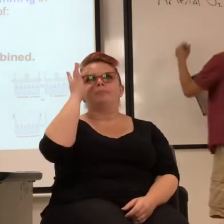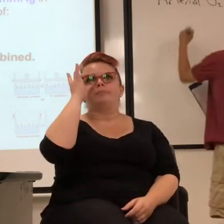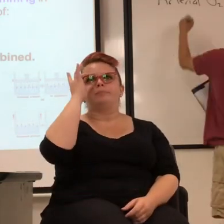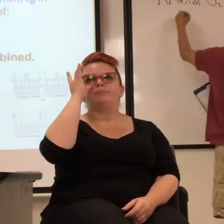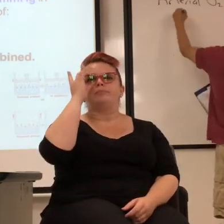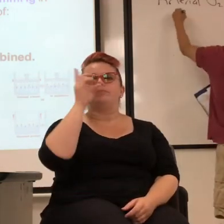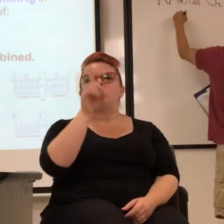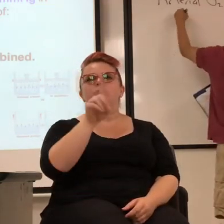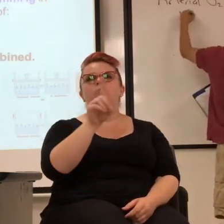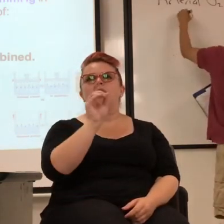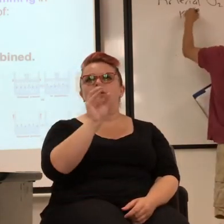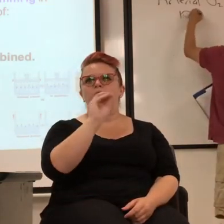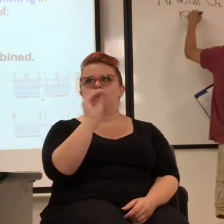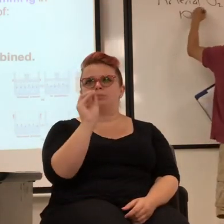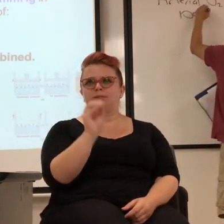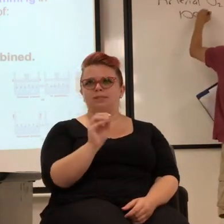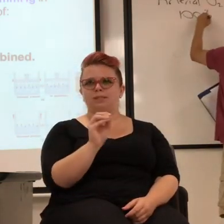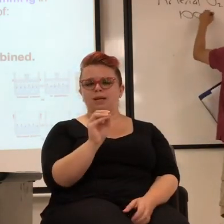100%